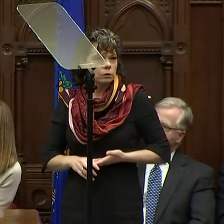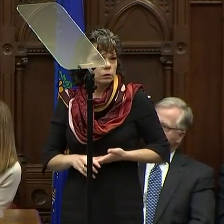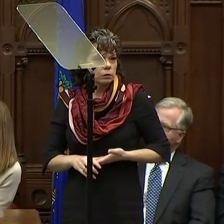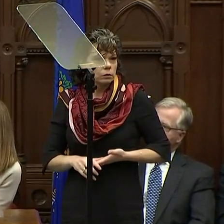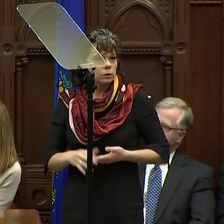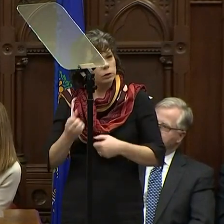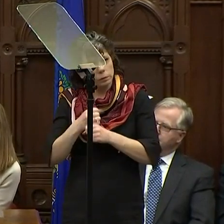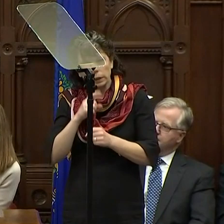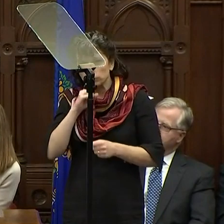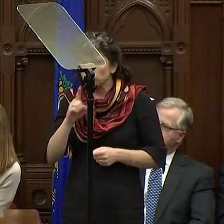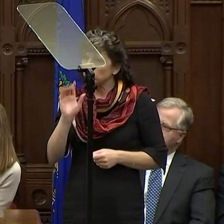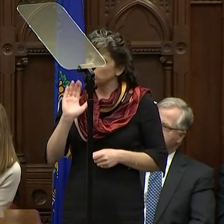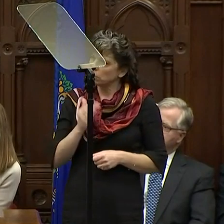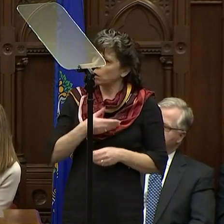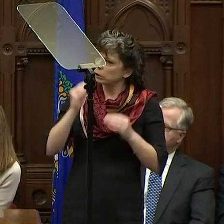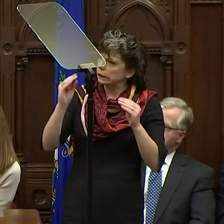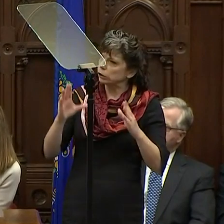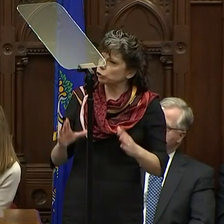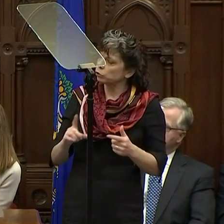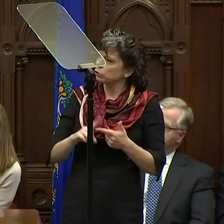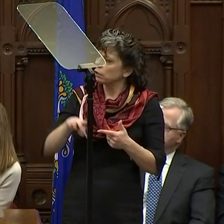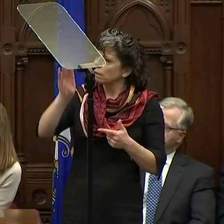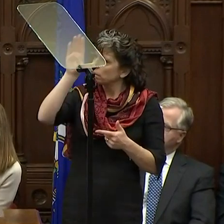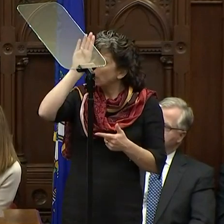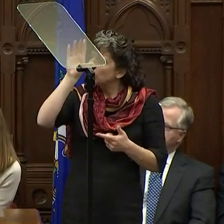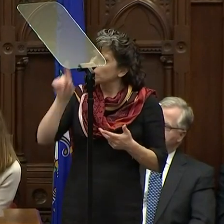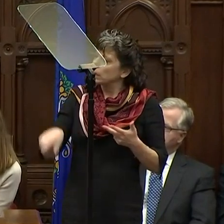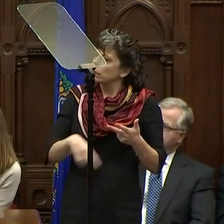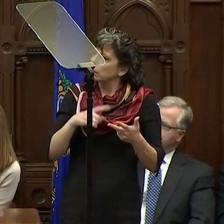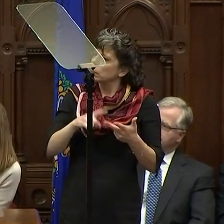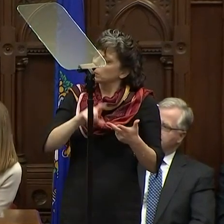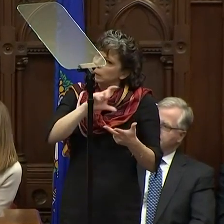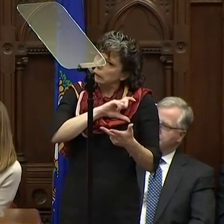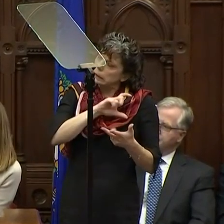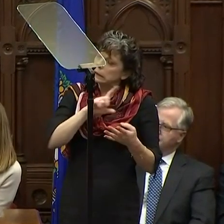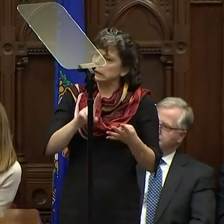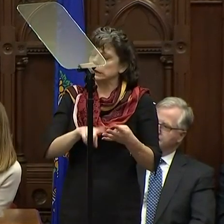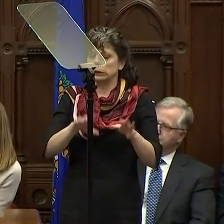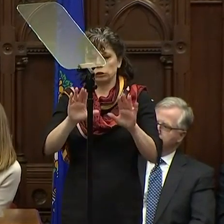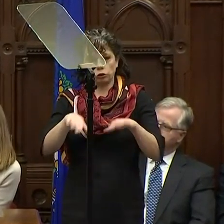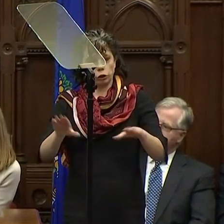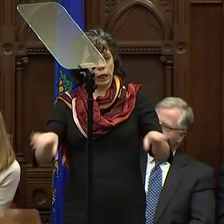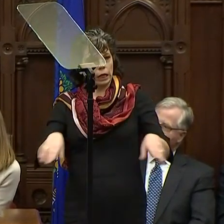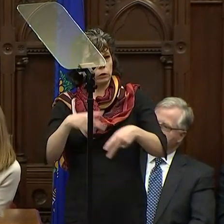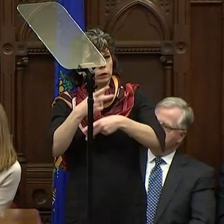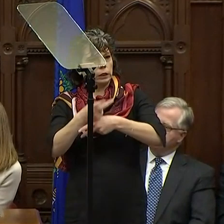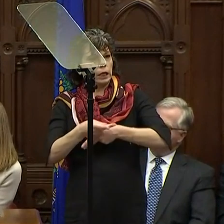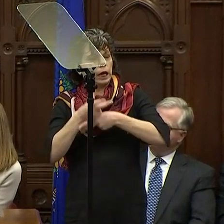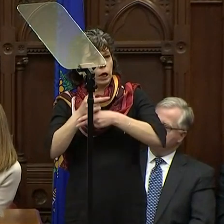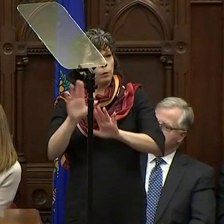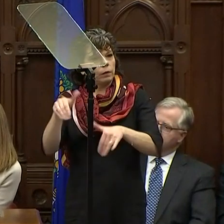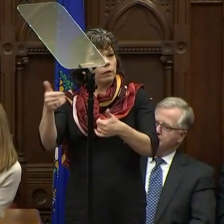to make sure that our teachers and our firemen and our cops and child care providers can afford to